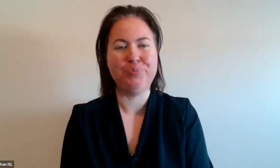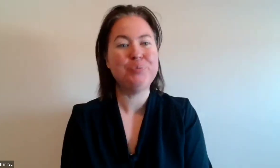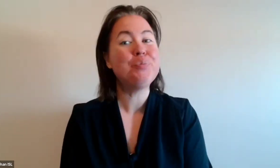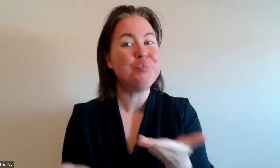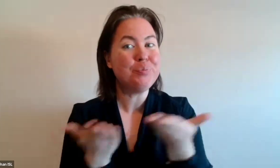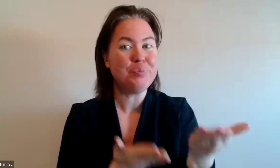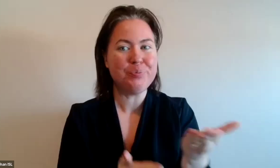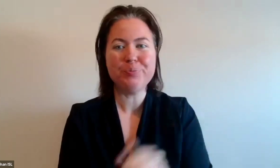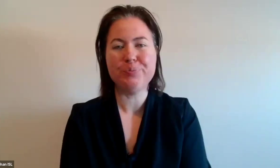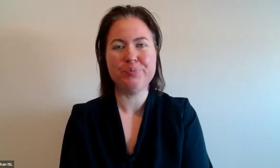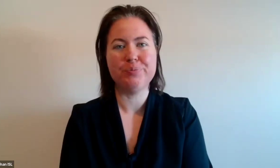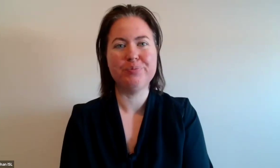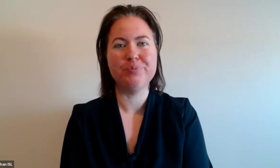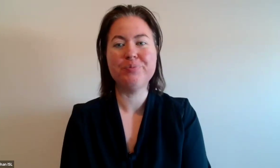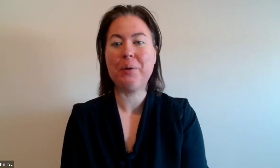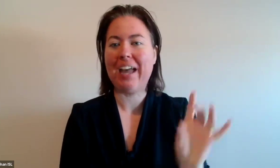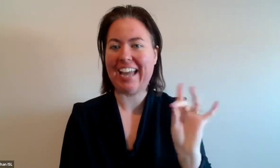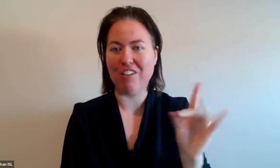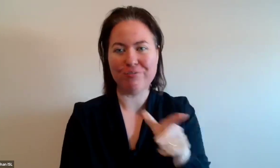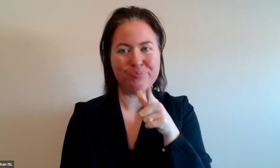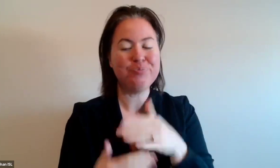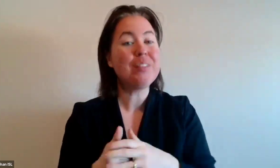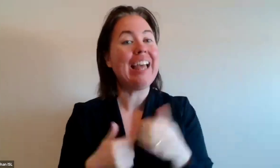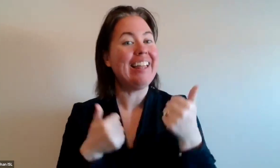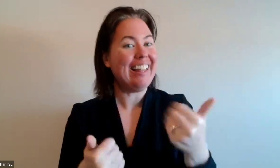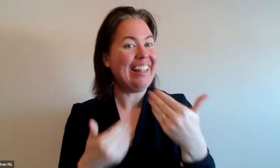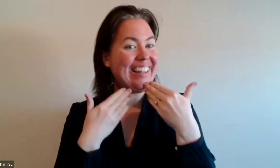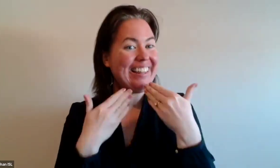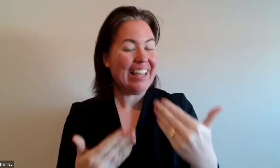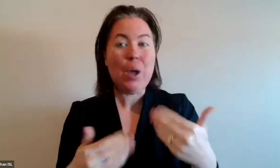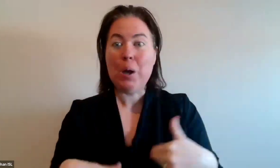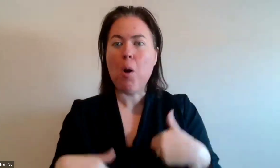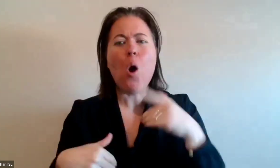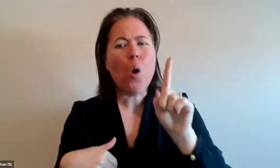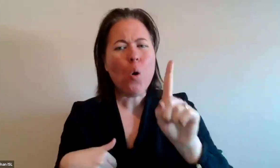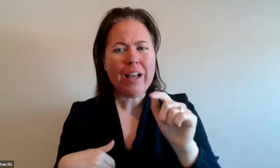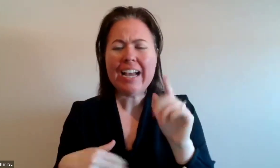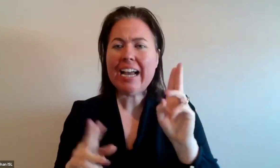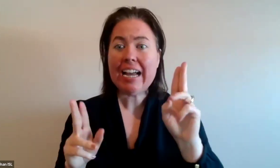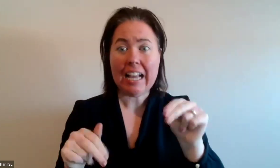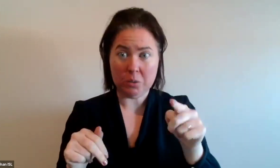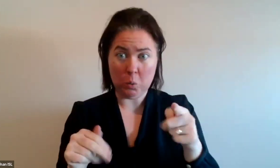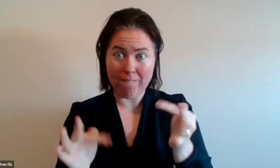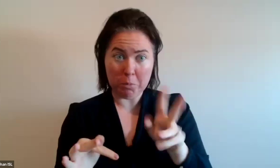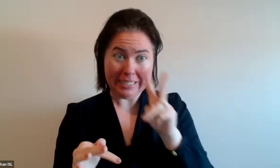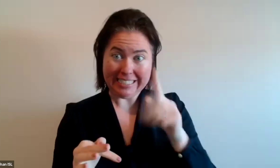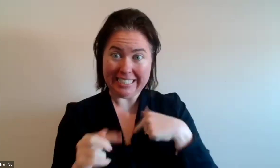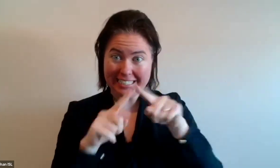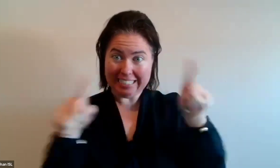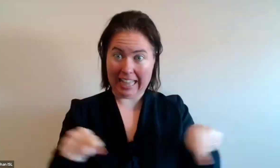Karen. Thanks, Eleanor, and good morning, everyone. Eleanor, you might just confirm there that you can see my slides.